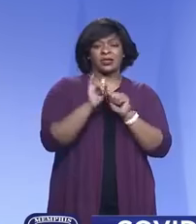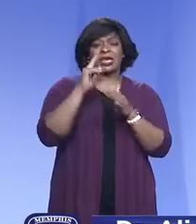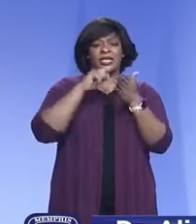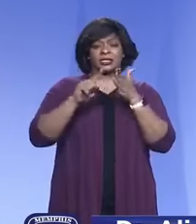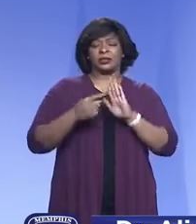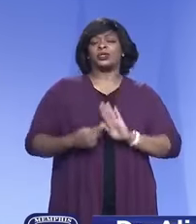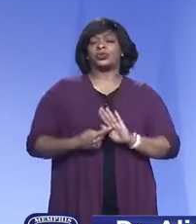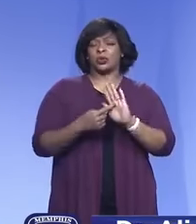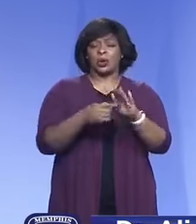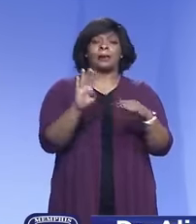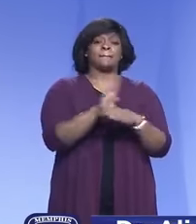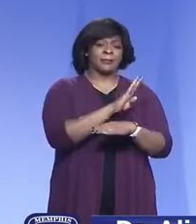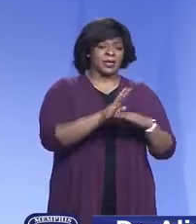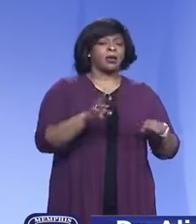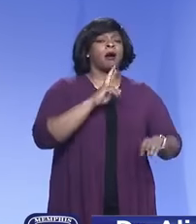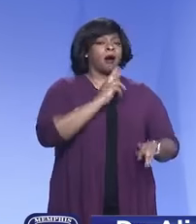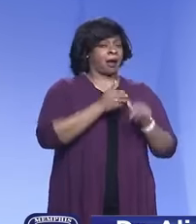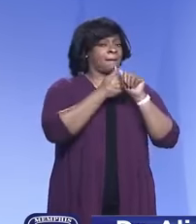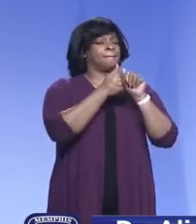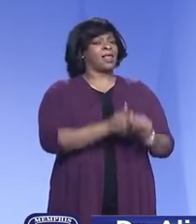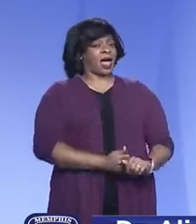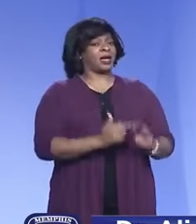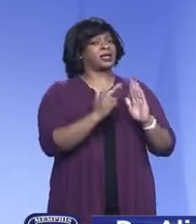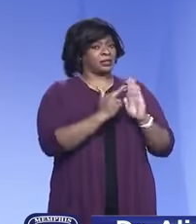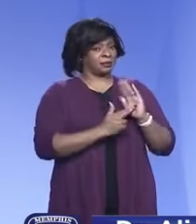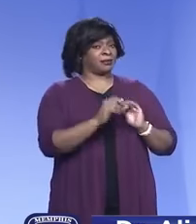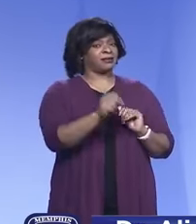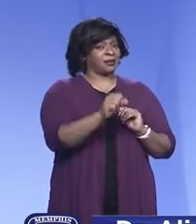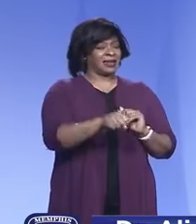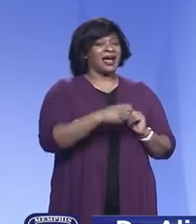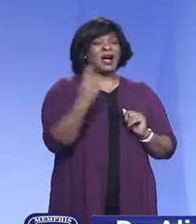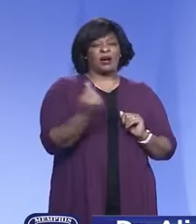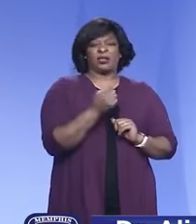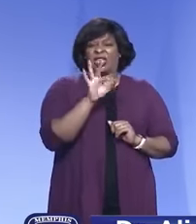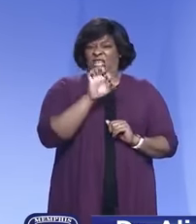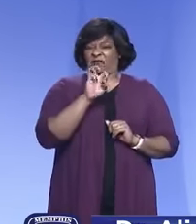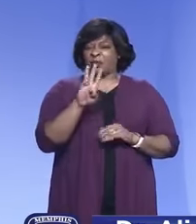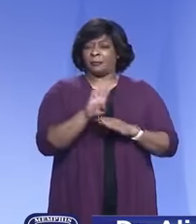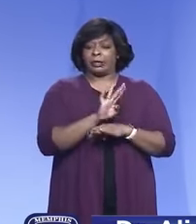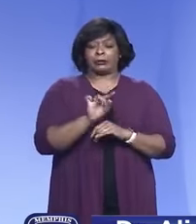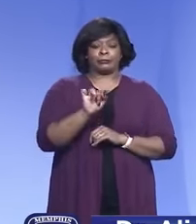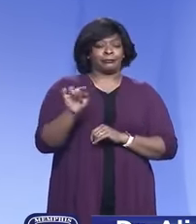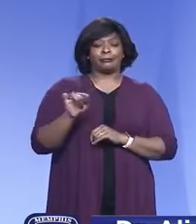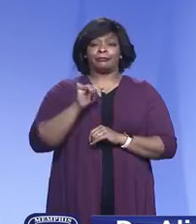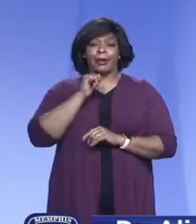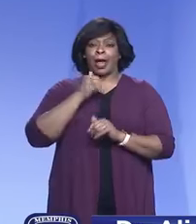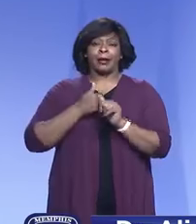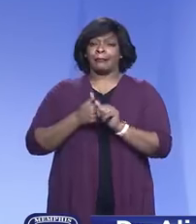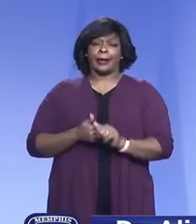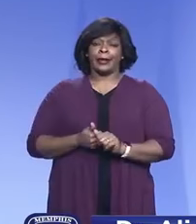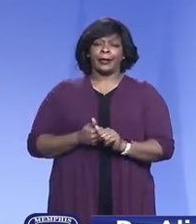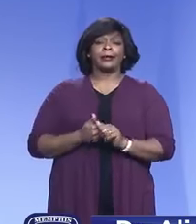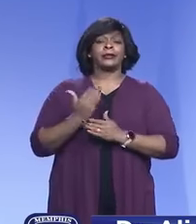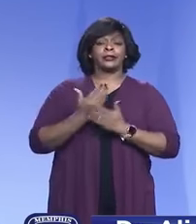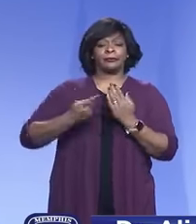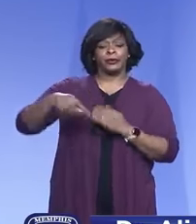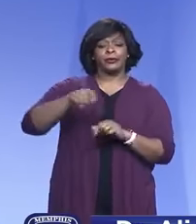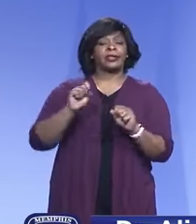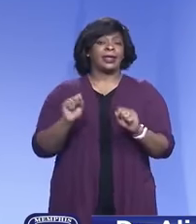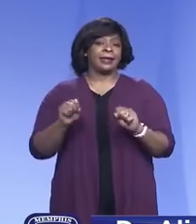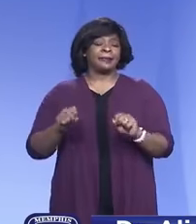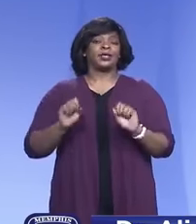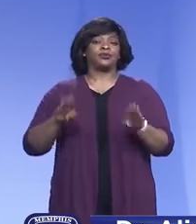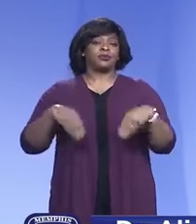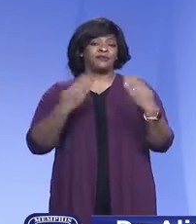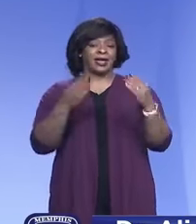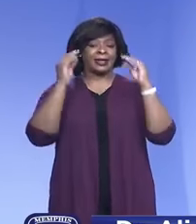show that businesses are compliant. But there are always a few businesses that are not compliant, and some of those were able to